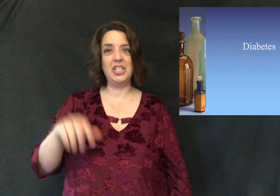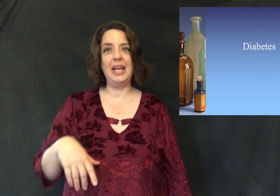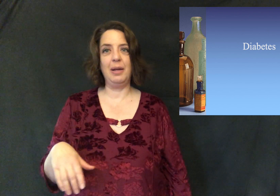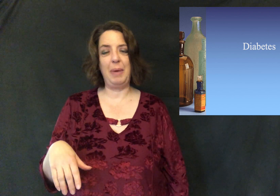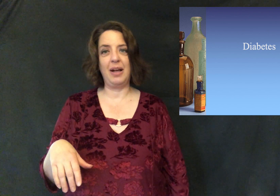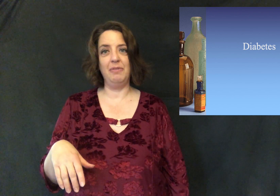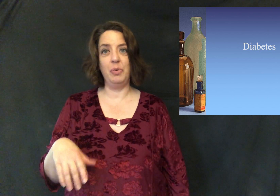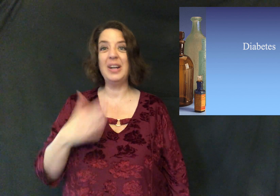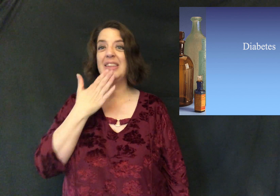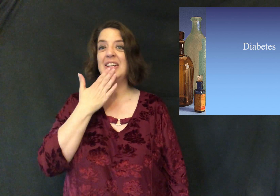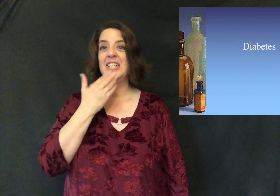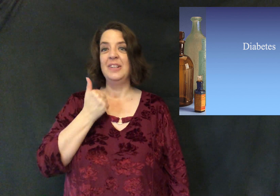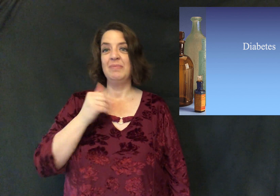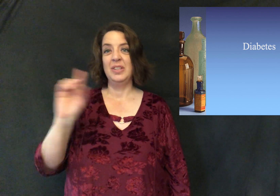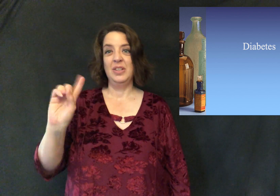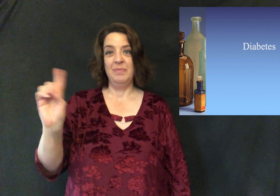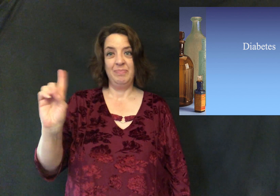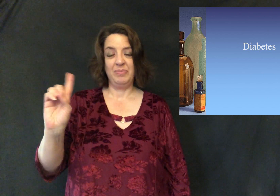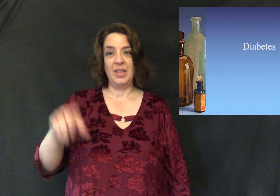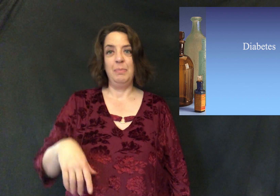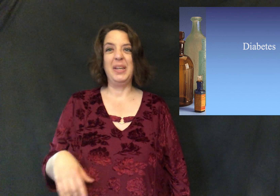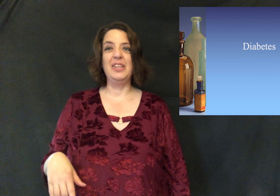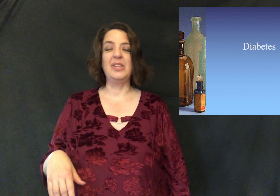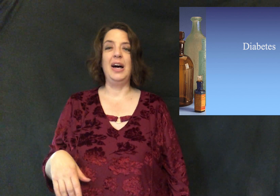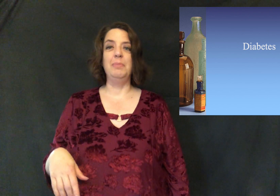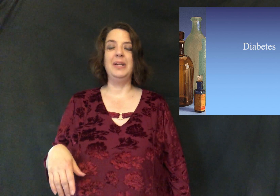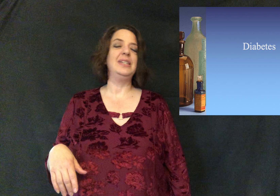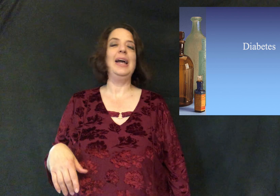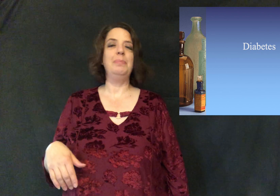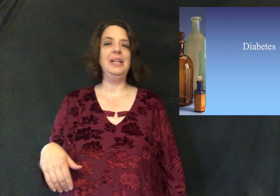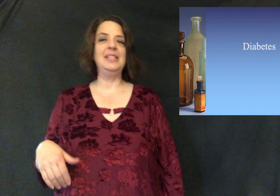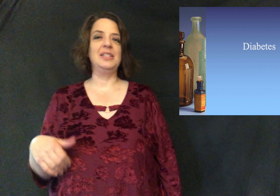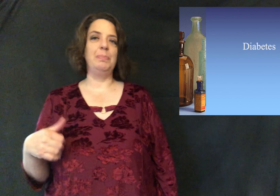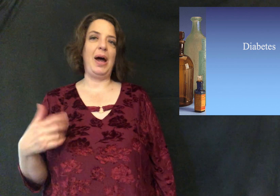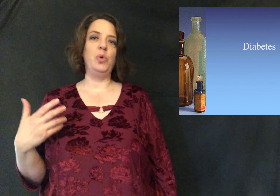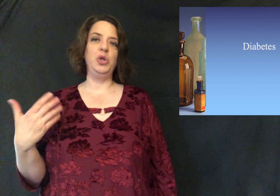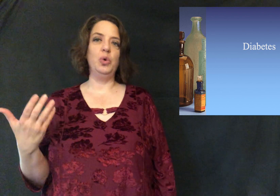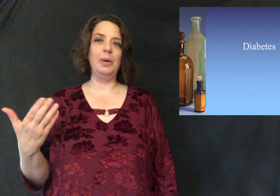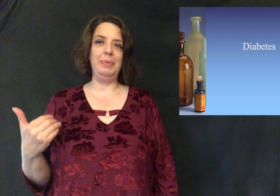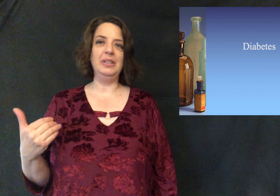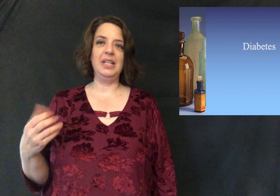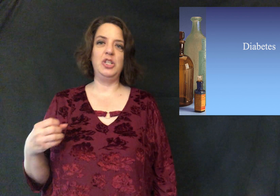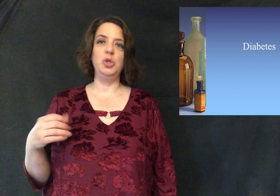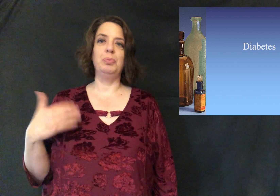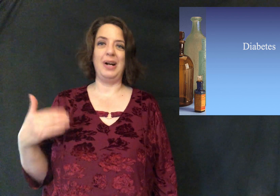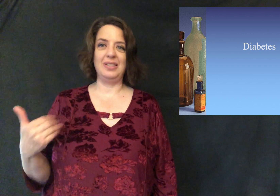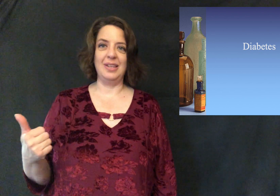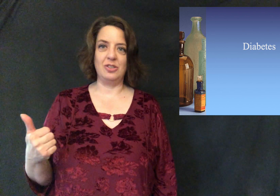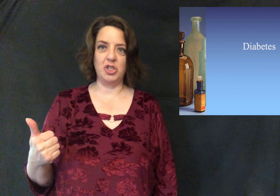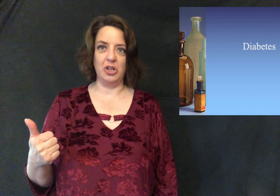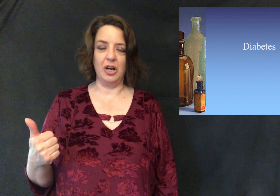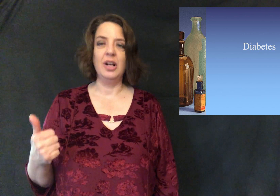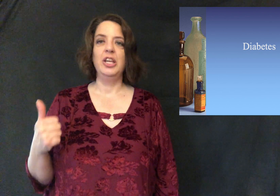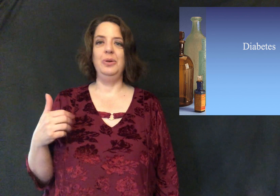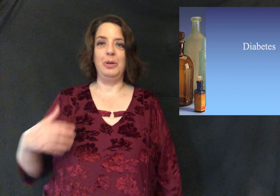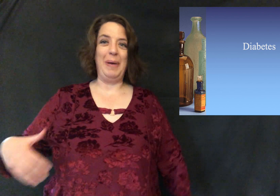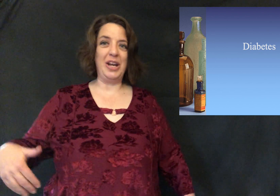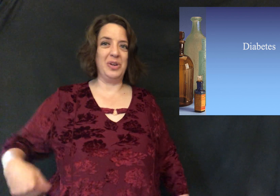shaking back and forth, because diabetes is about your ability to process sugar. Your pancreas